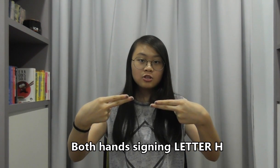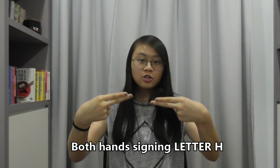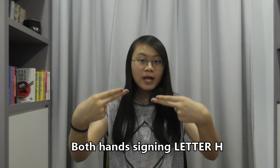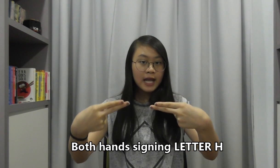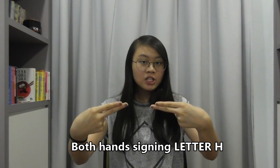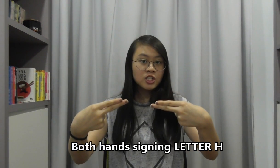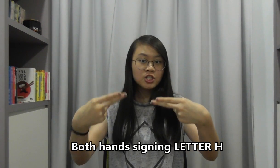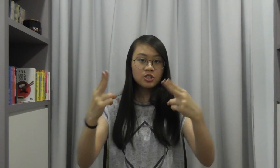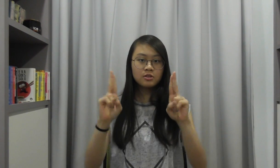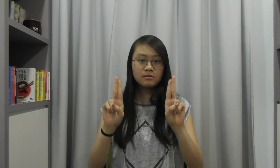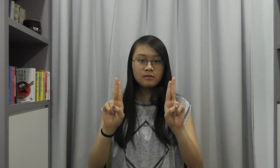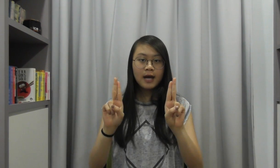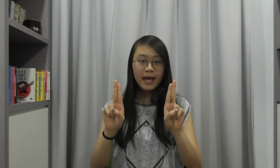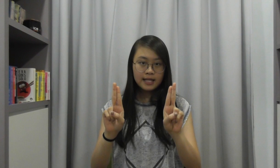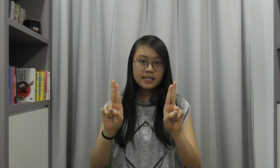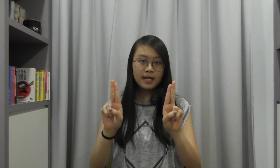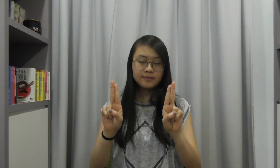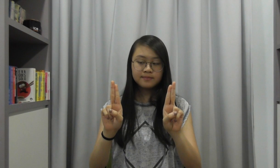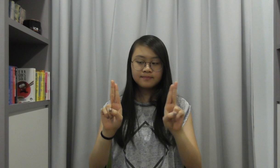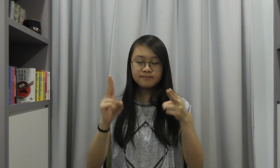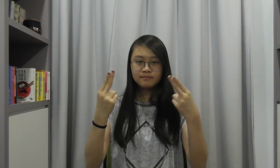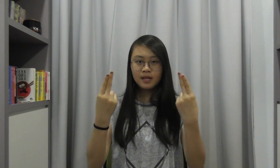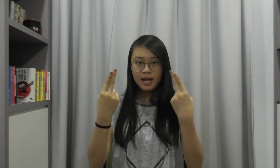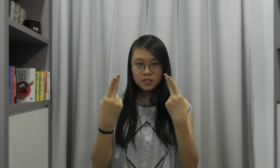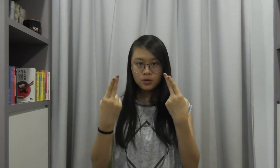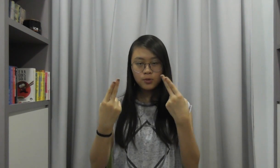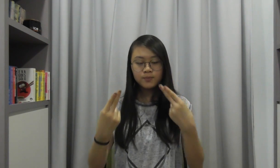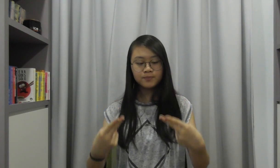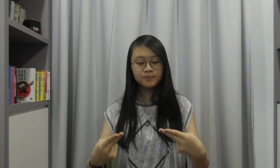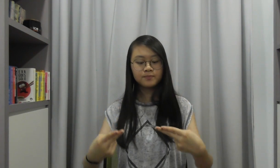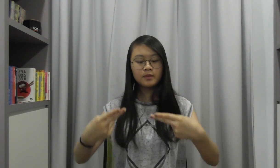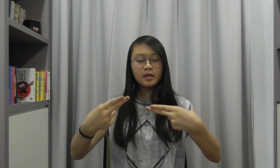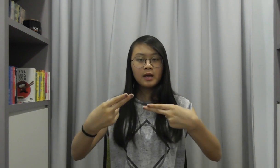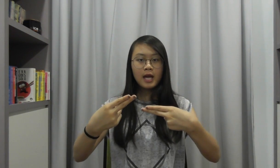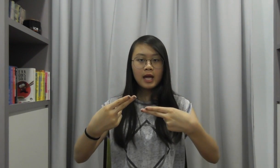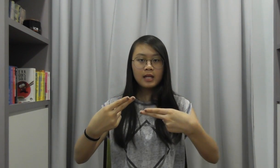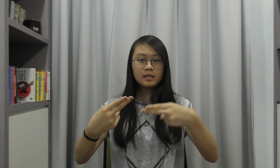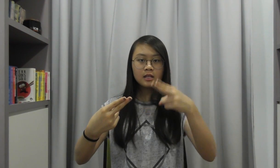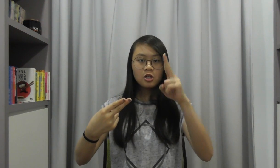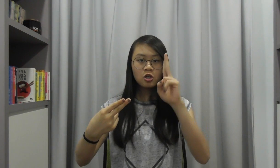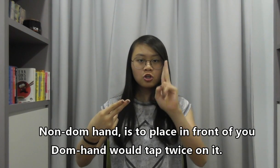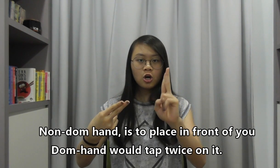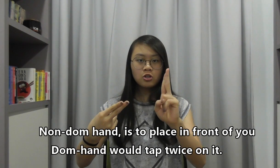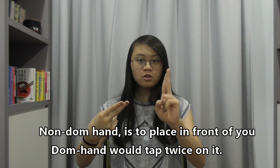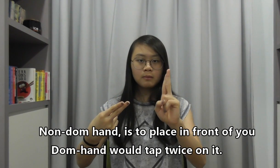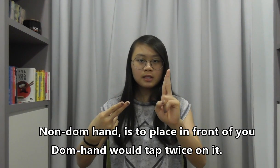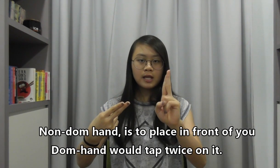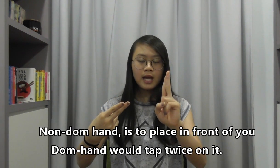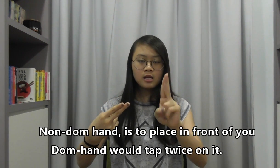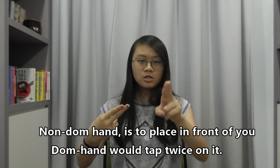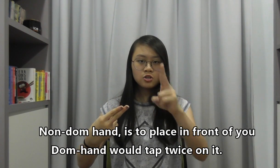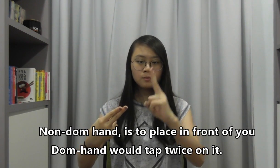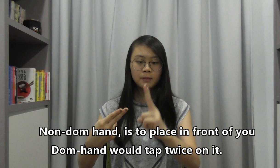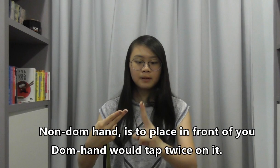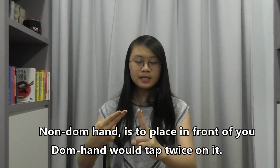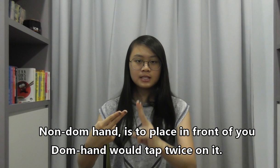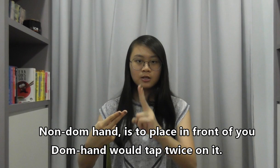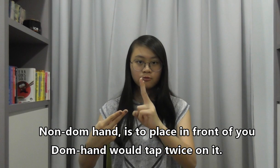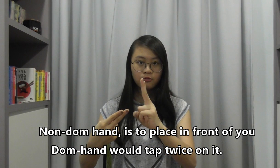letter H hand sign, like so. And your non-dominant hand should be placed in front